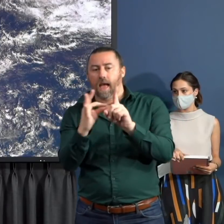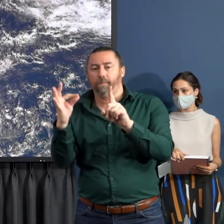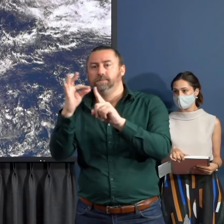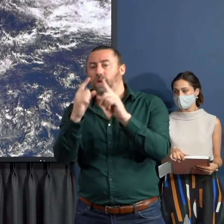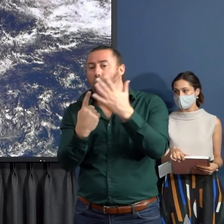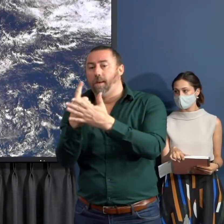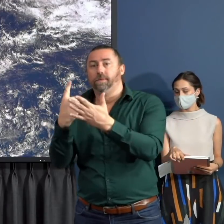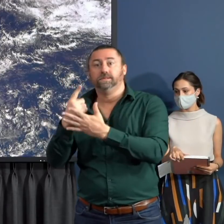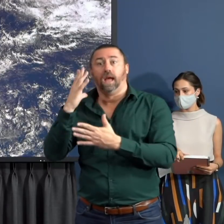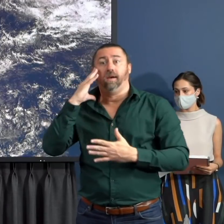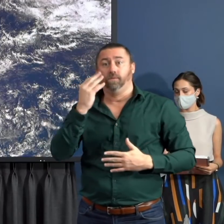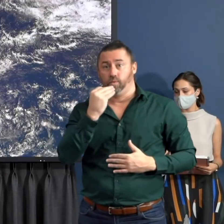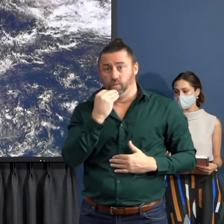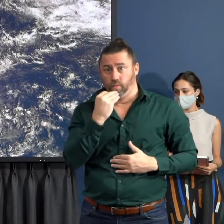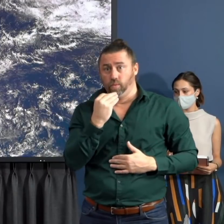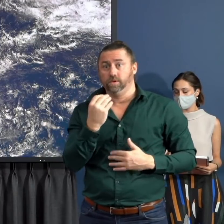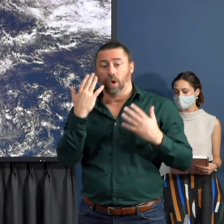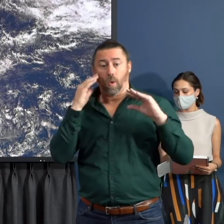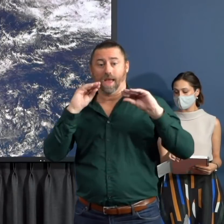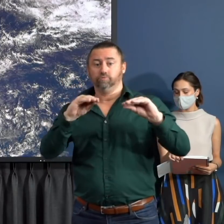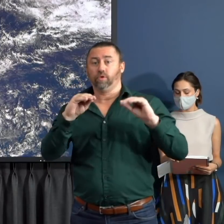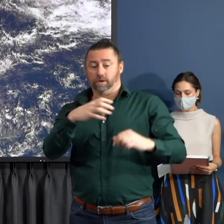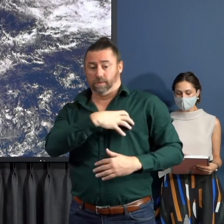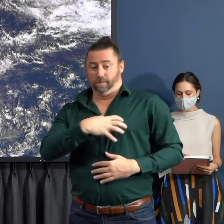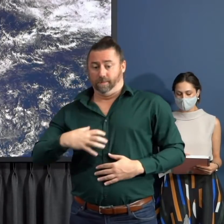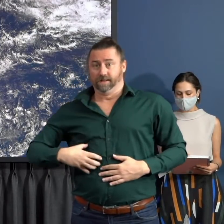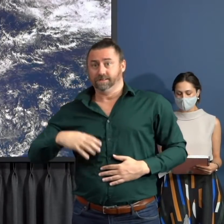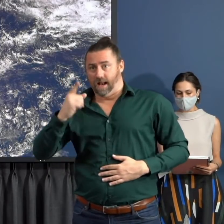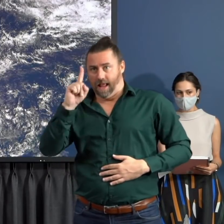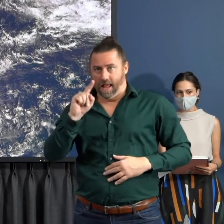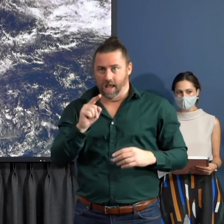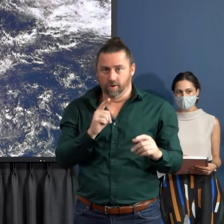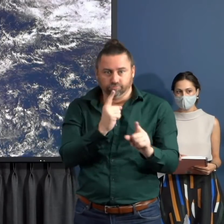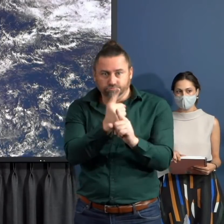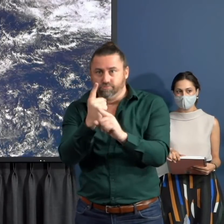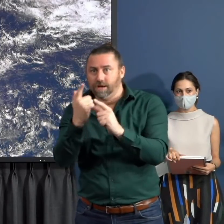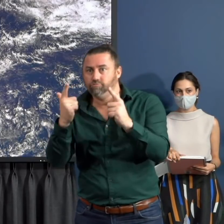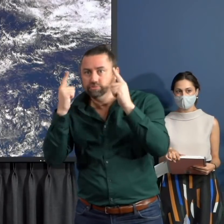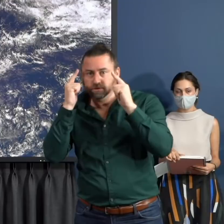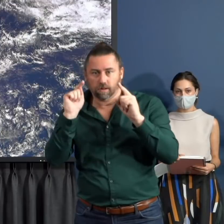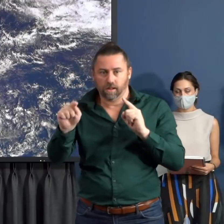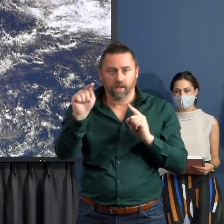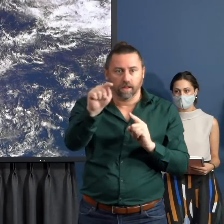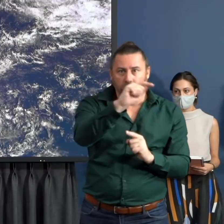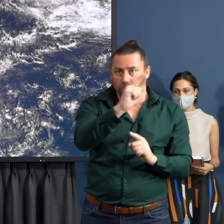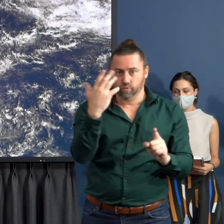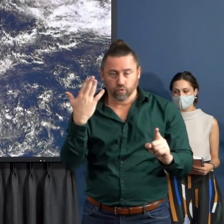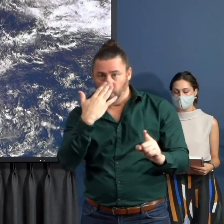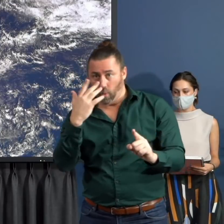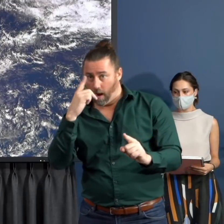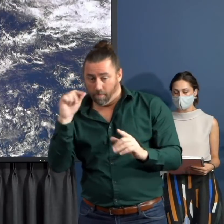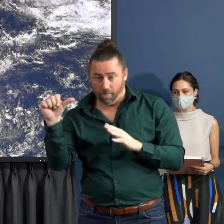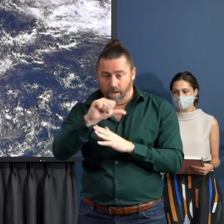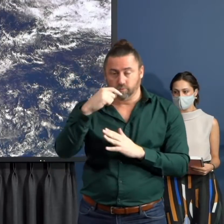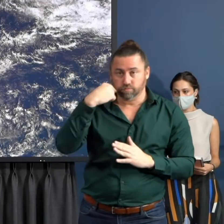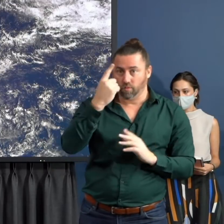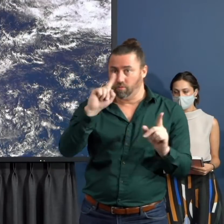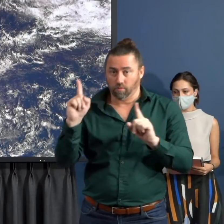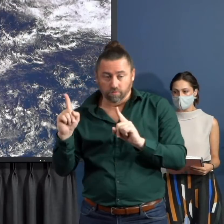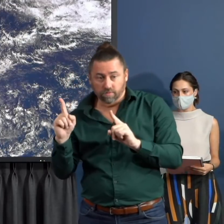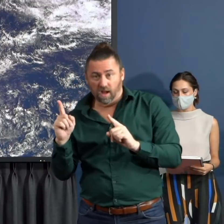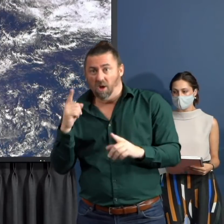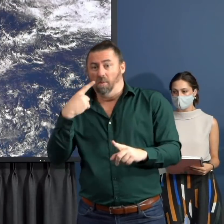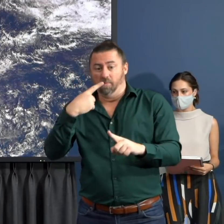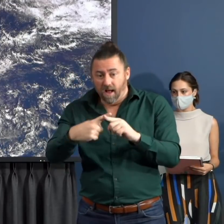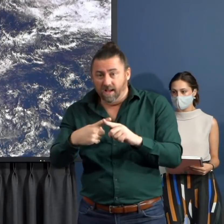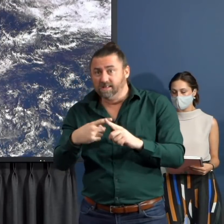afternoon. Education is doing a lot of work at the moment. There will be some schools that will be impacted, and of course it may be hard